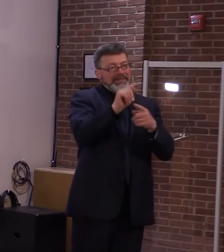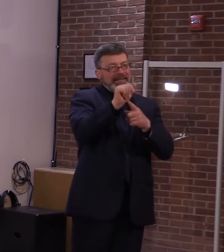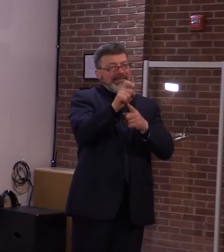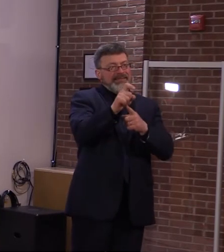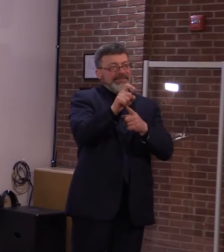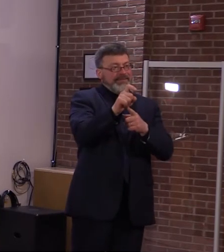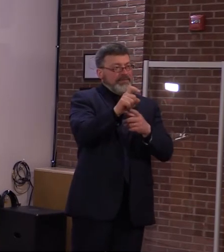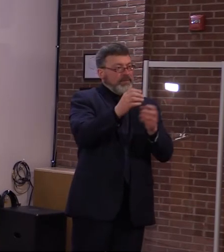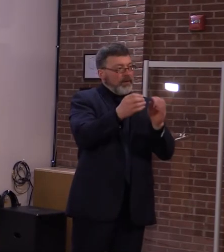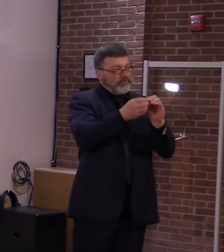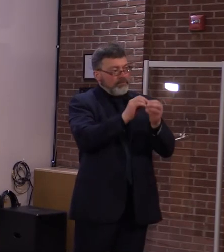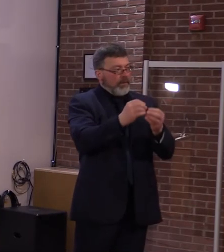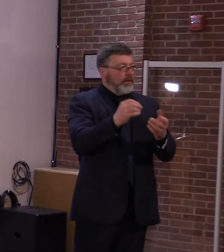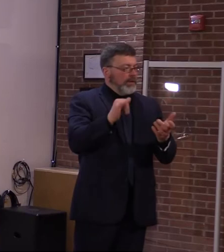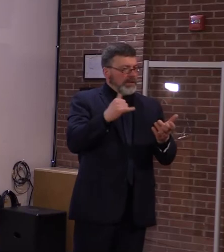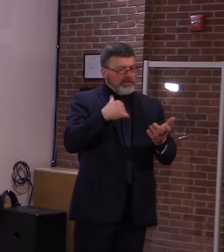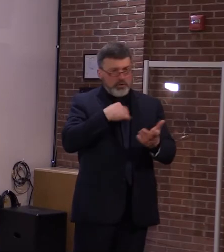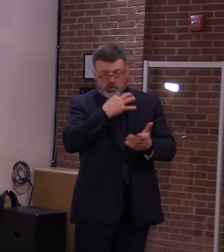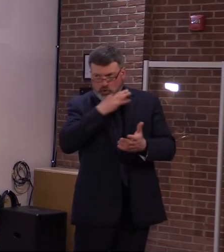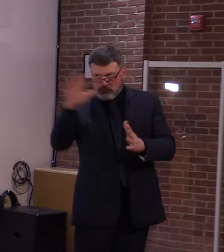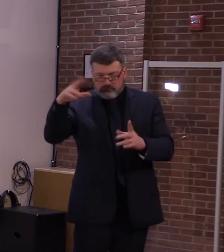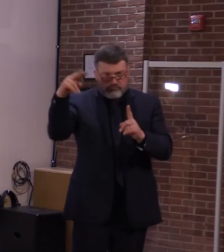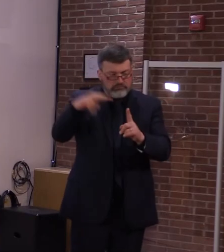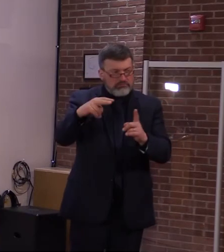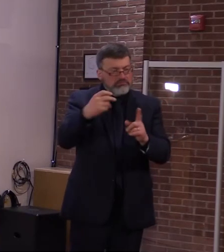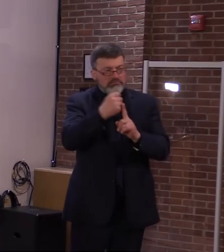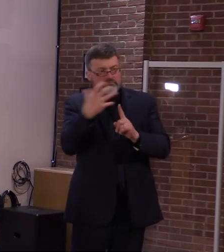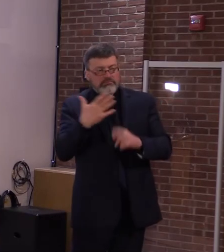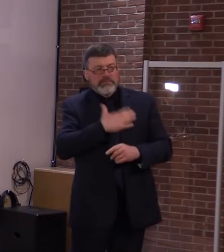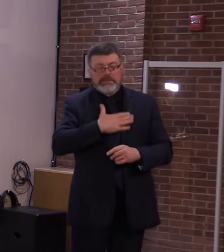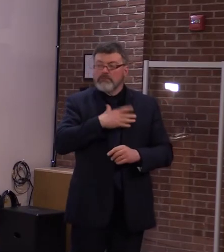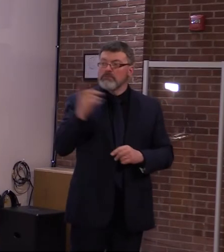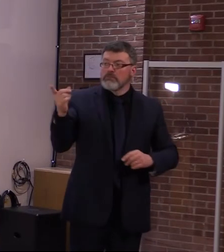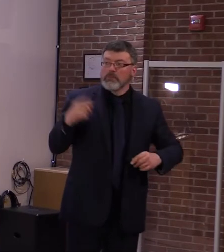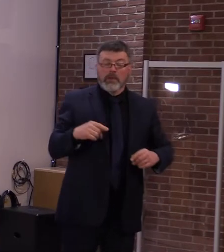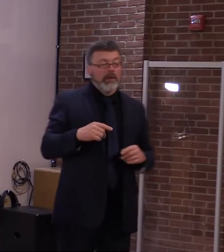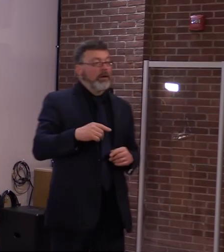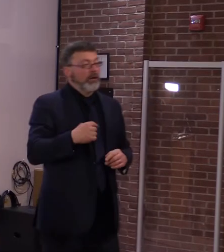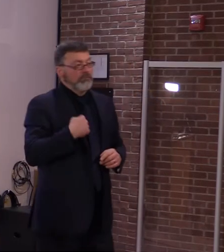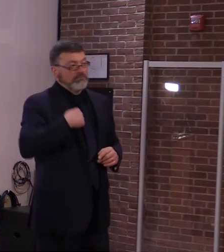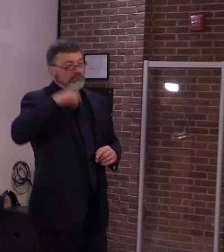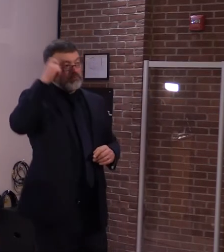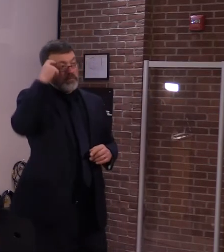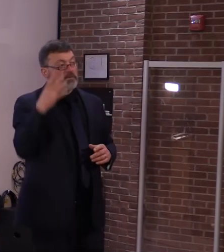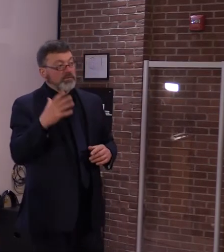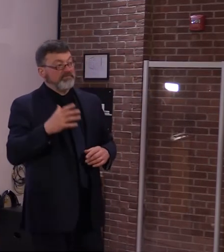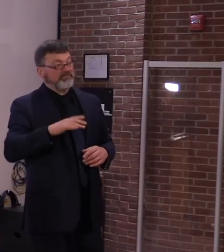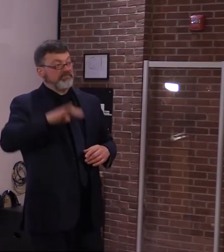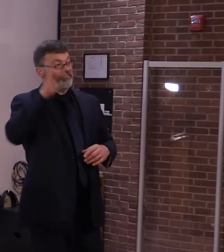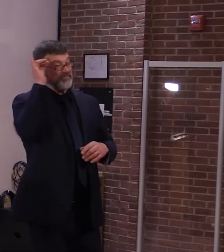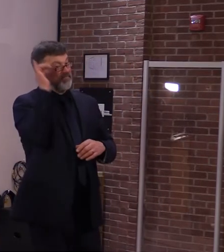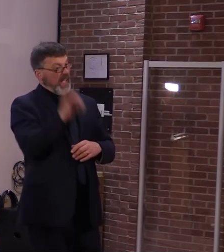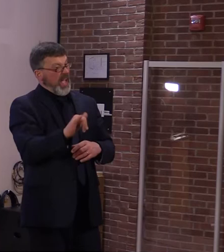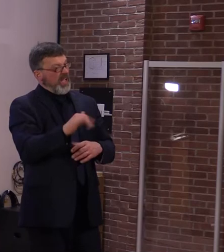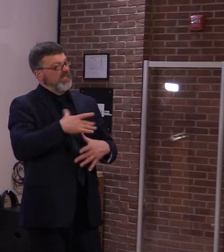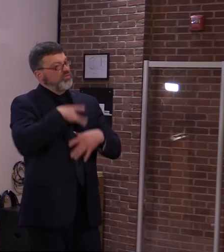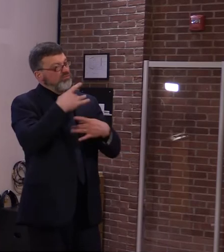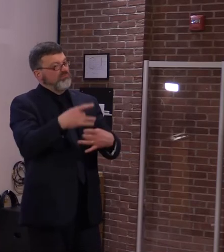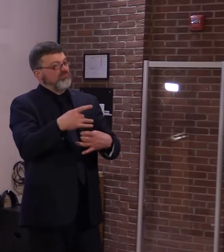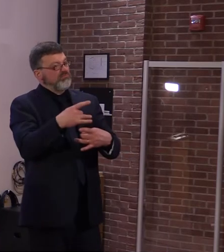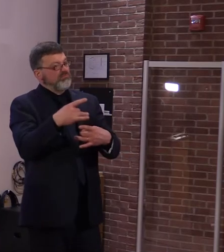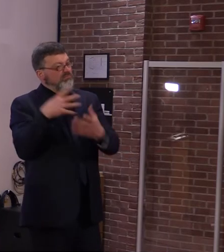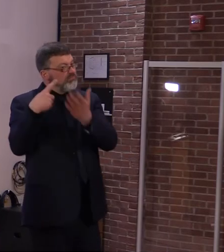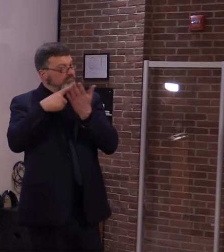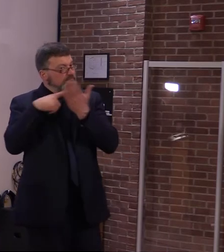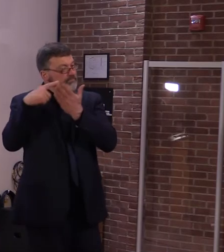is an interesting situation, and I don't necessarily disagree with the